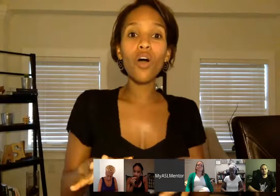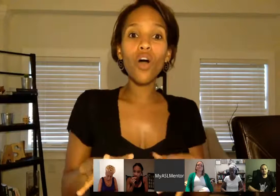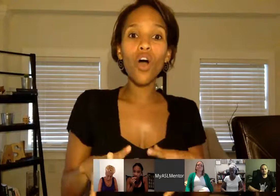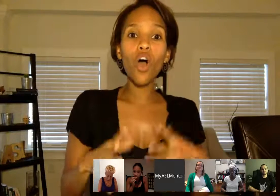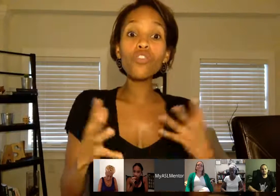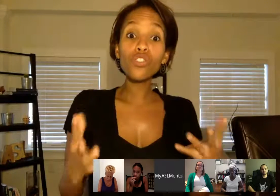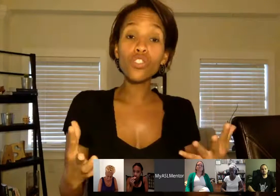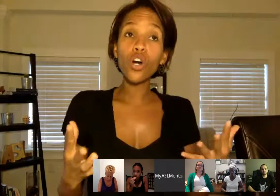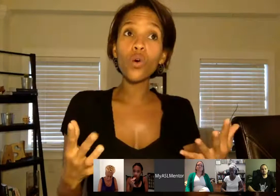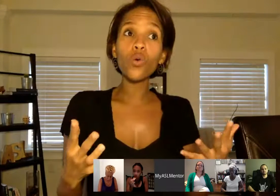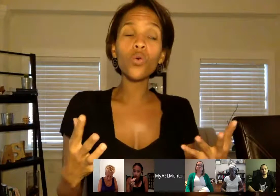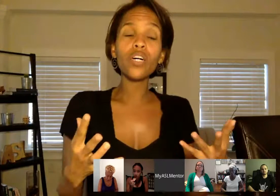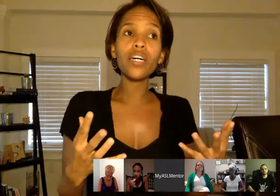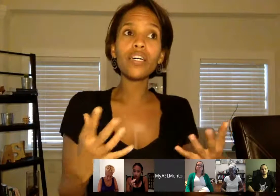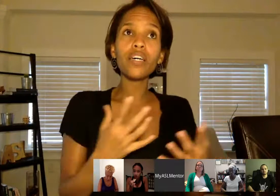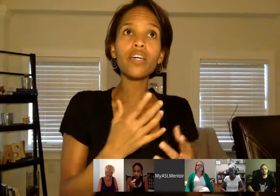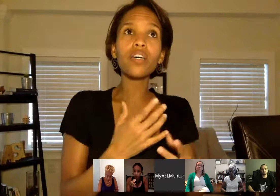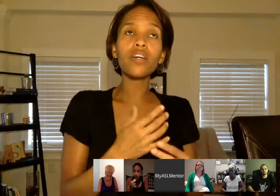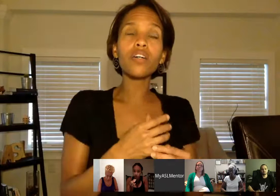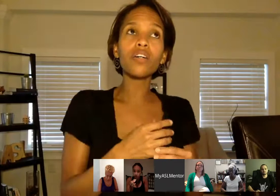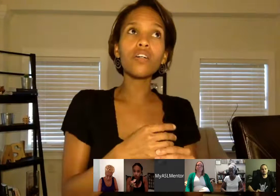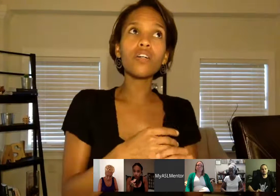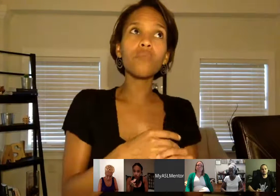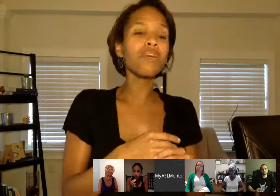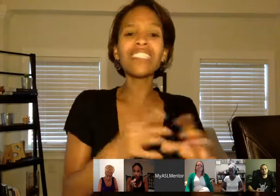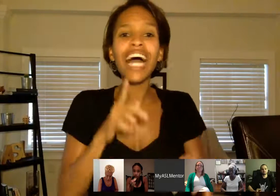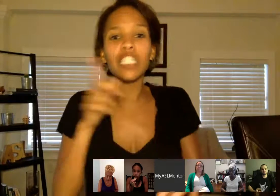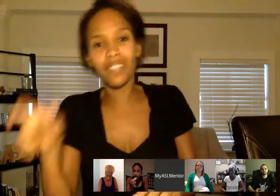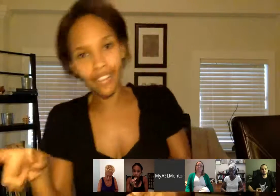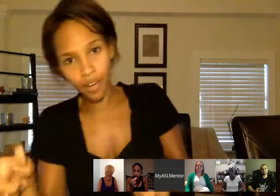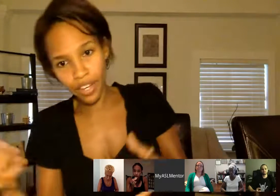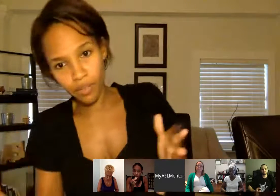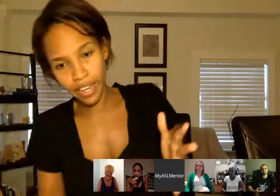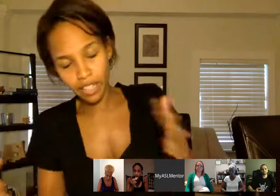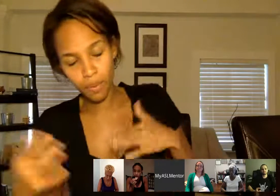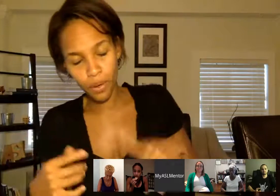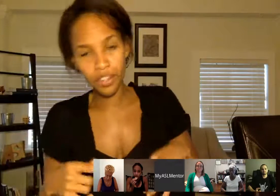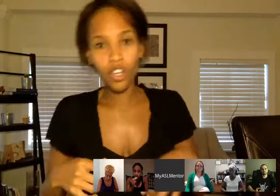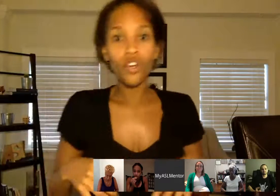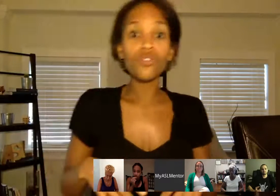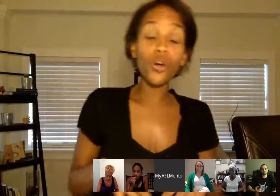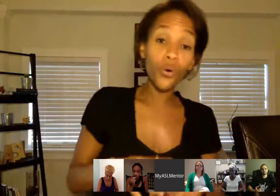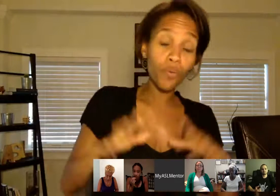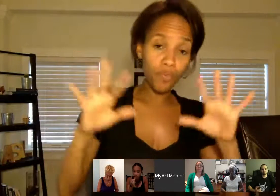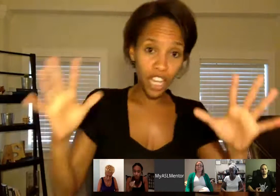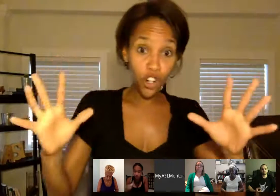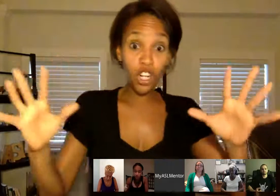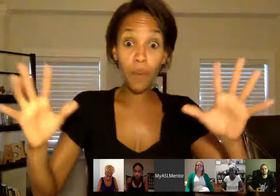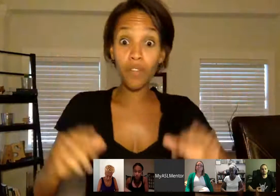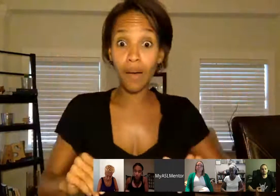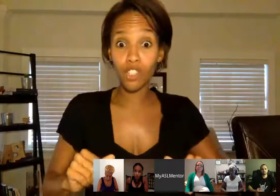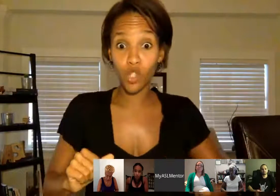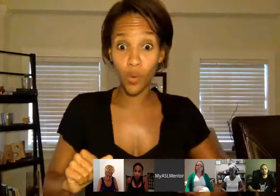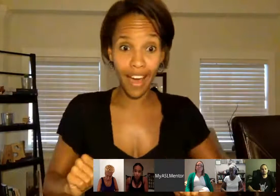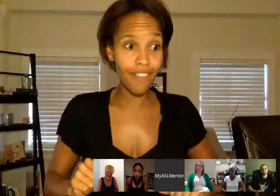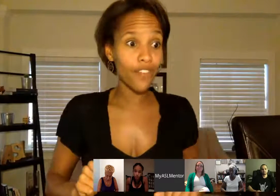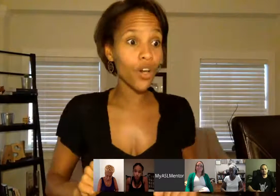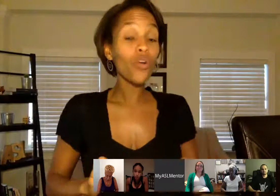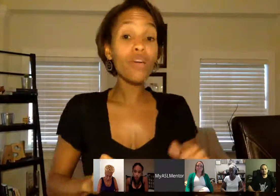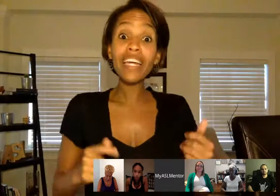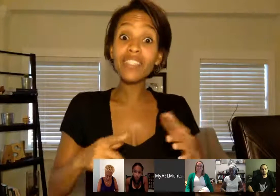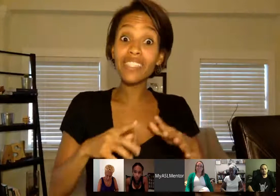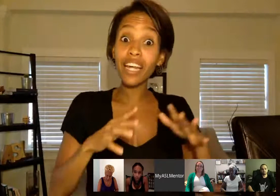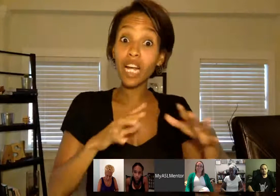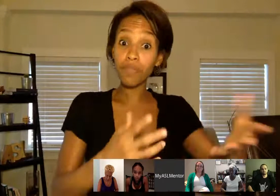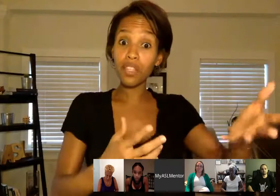It also, but it doesn't have to be signed that way, I guess my point. So here are a couple of options we have.